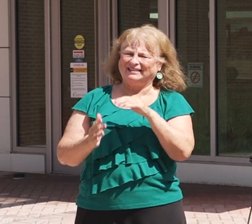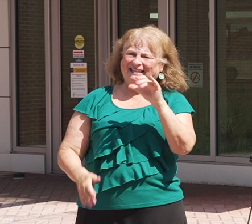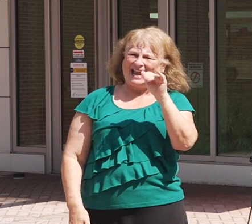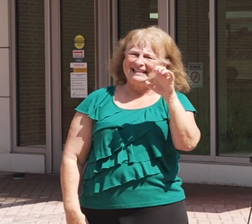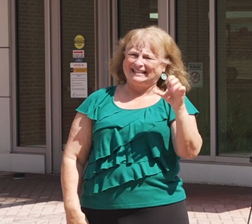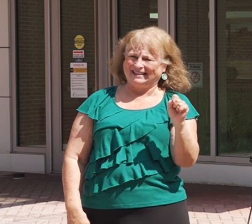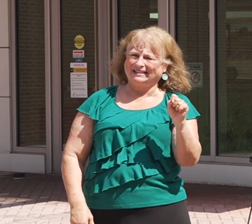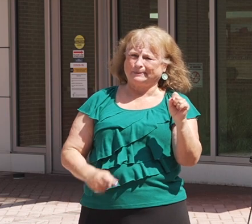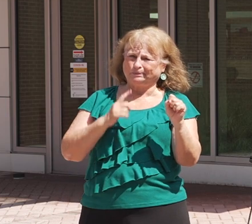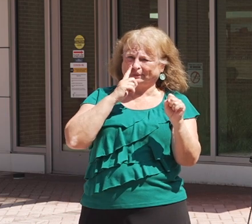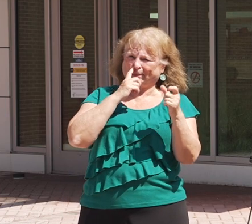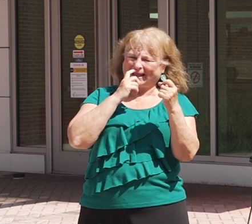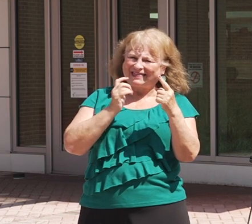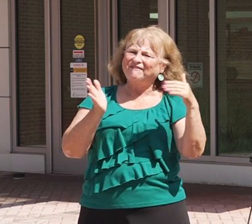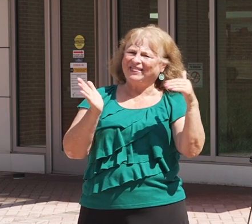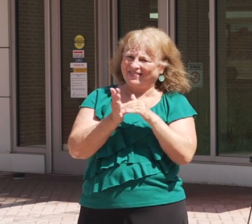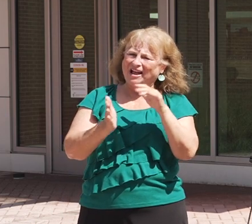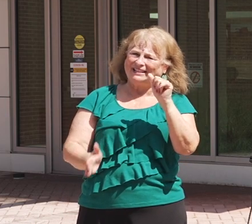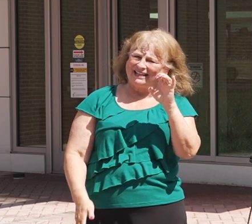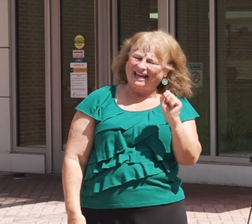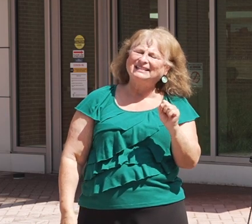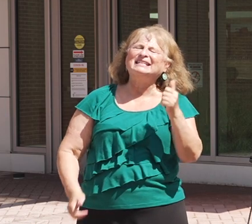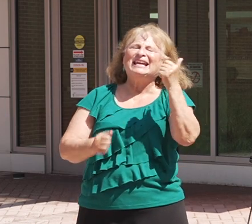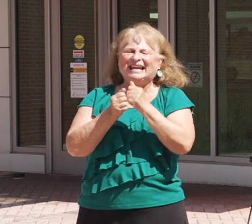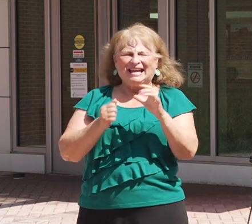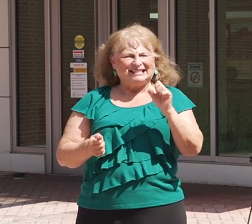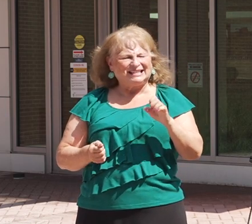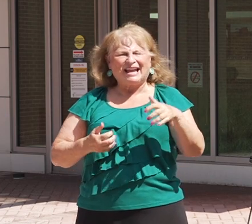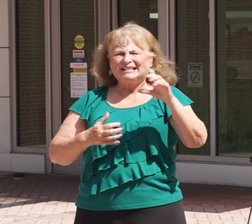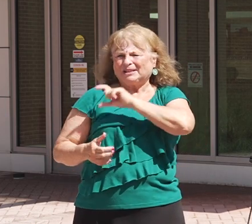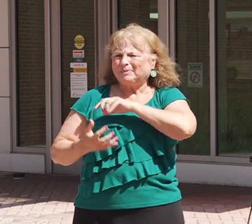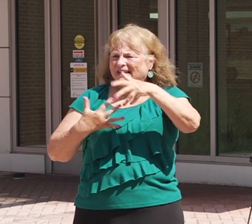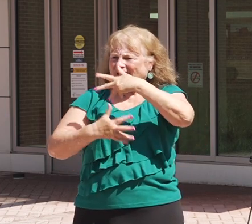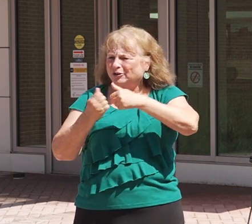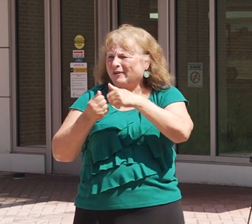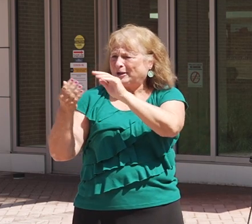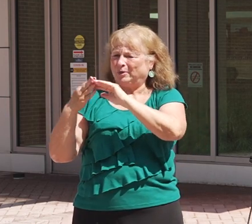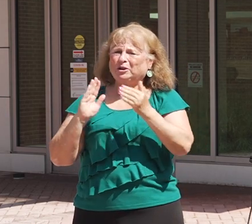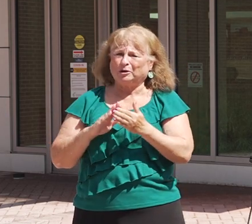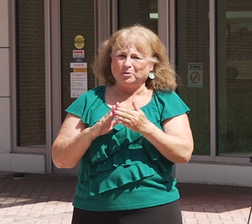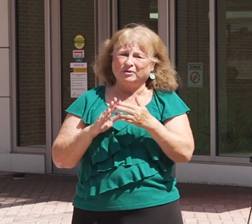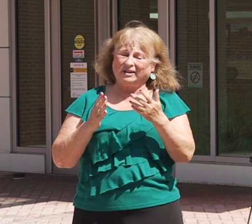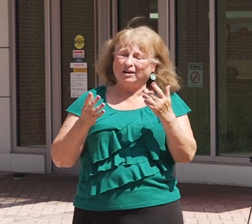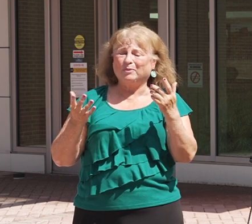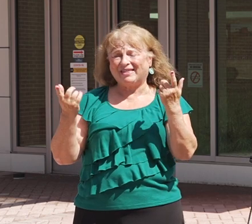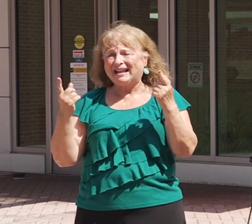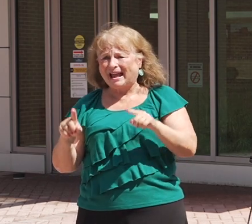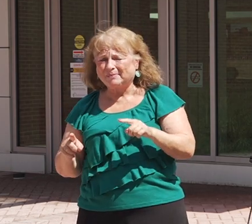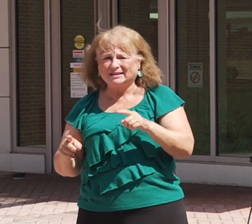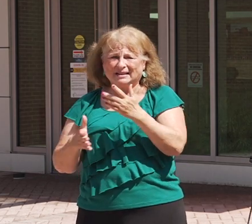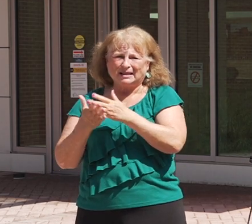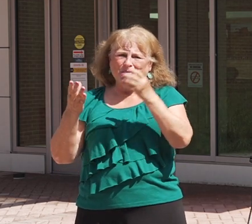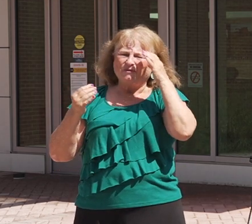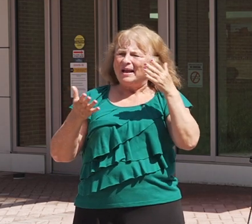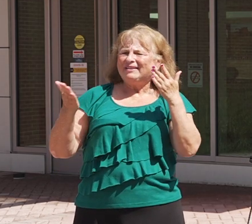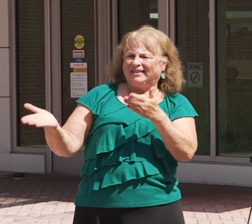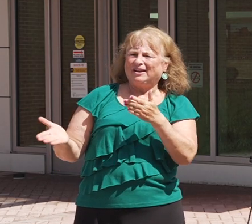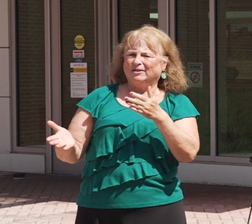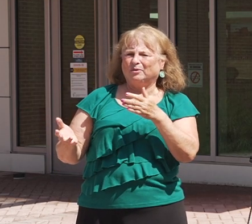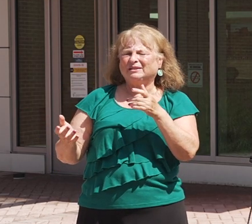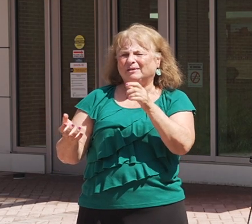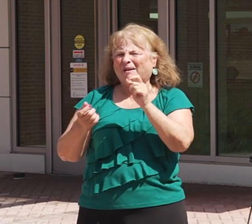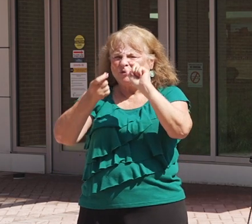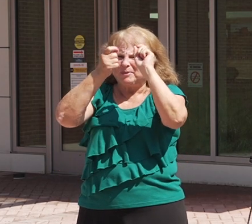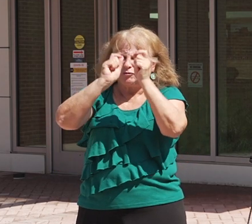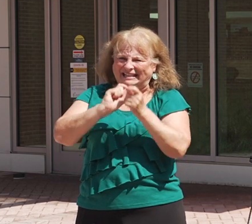and in every case, there's the police interact with the community, and when they do, there's information that's there that might need to be redacted as